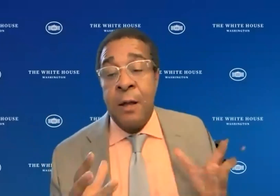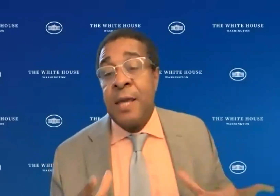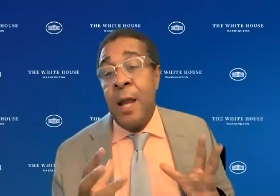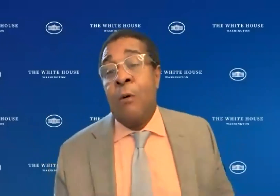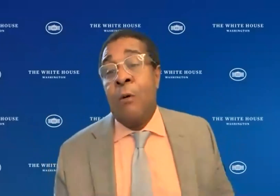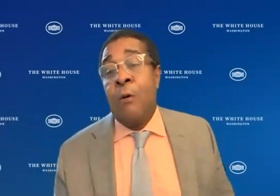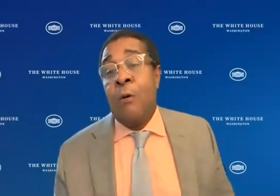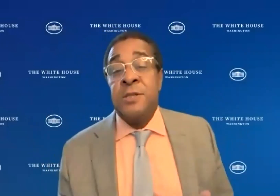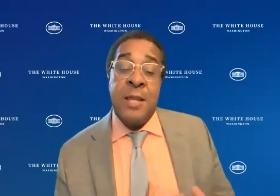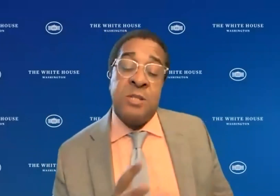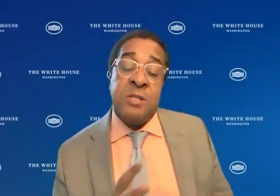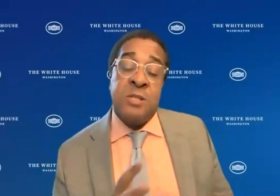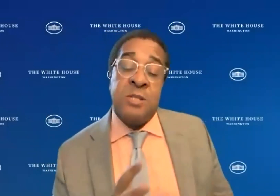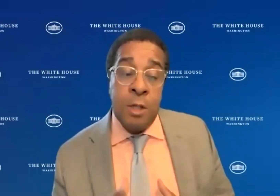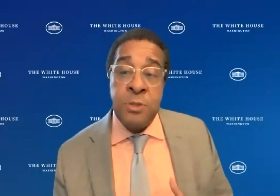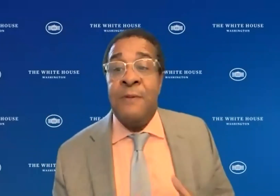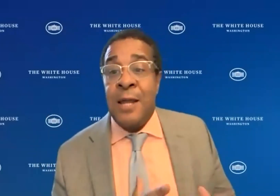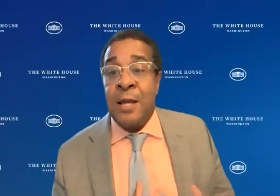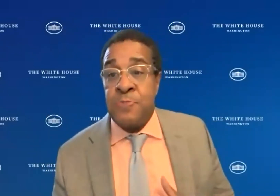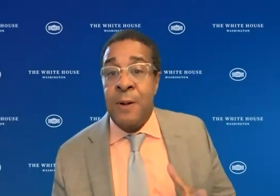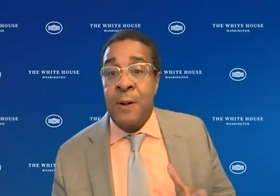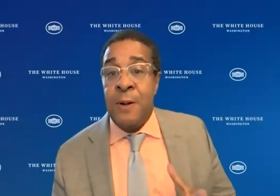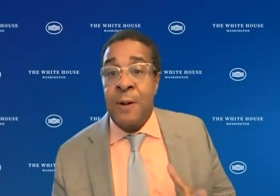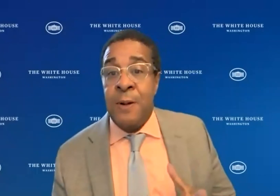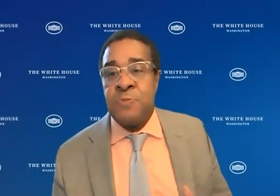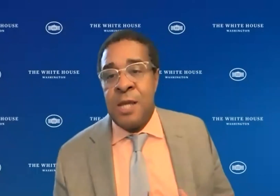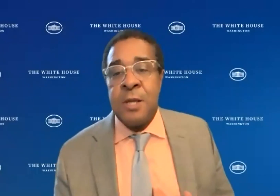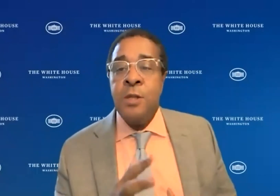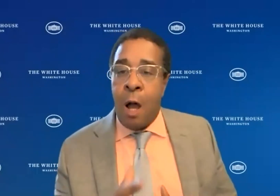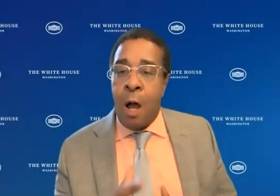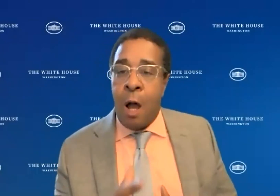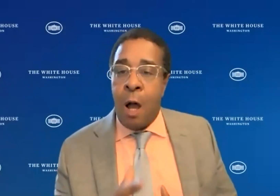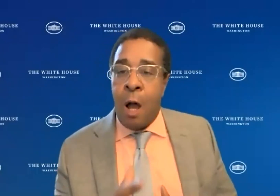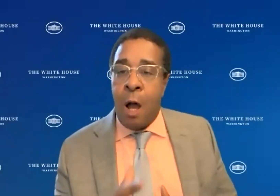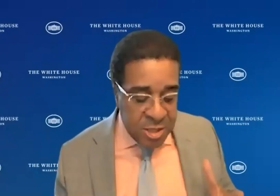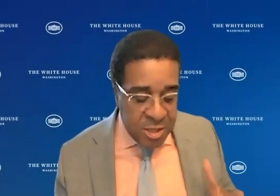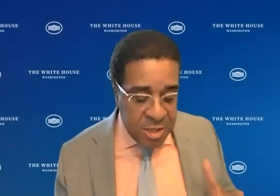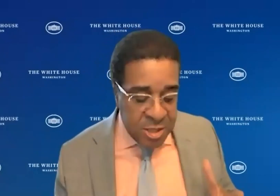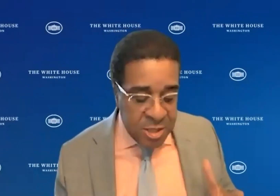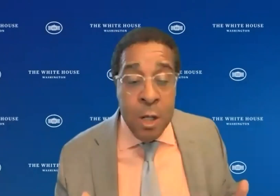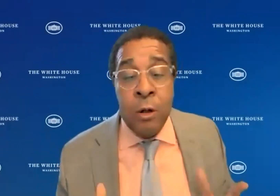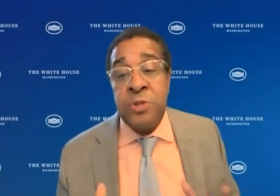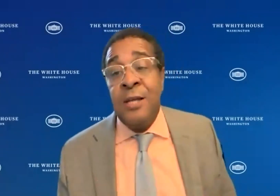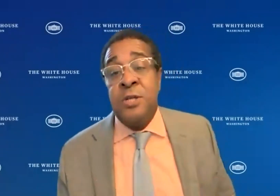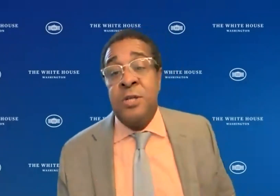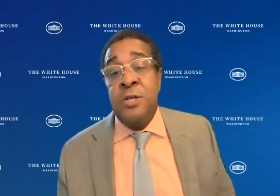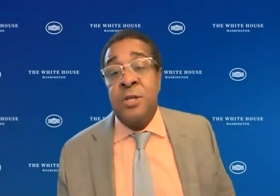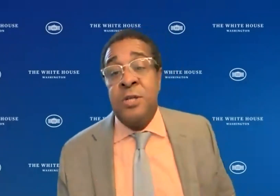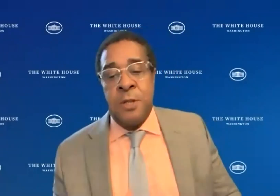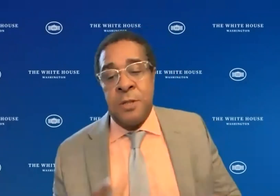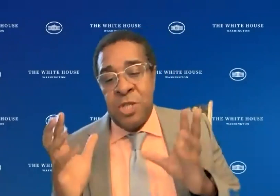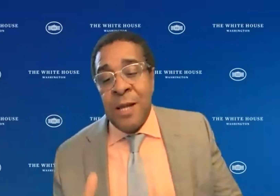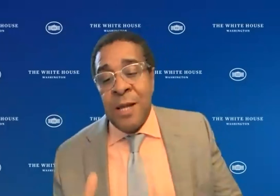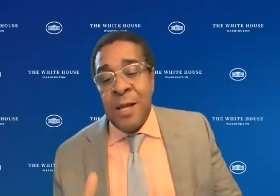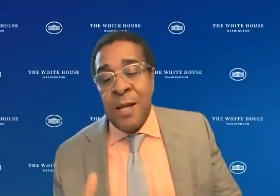of the healthcare workforce, and has been able to use some of that experience and expertise to also make some very notable changes